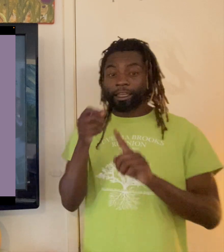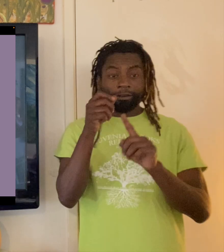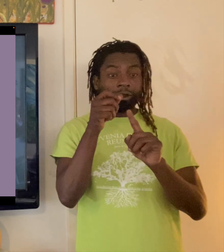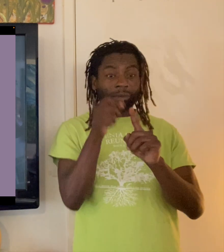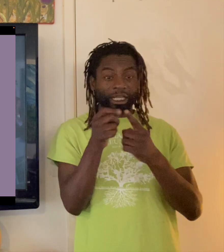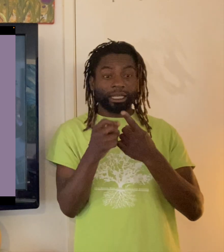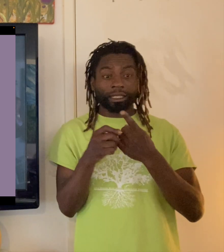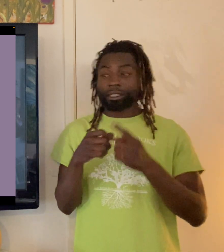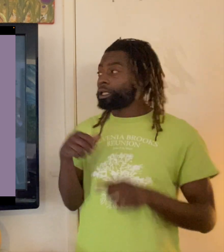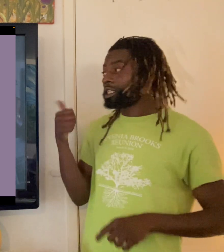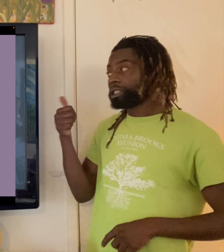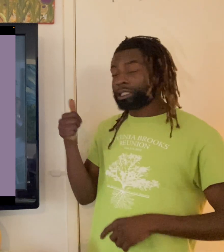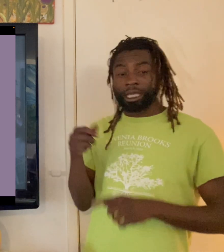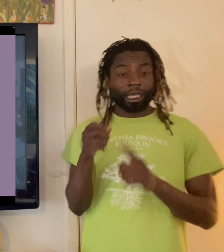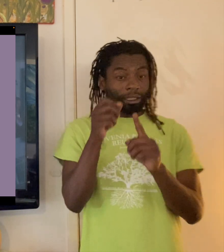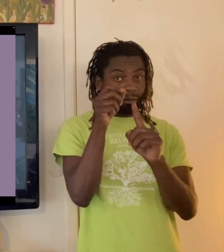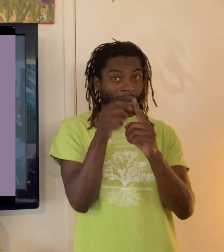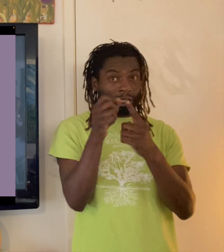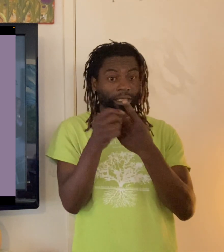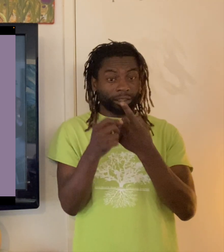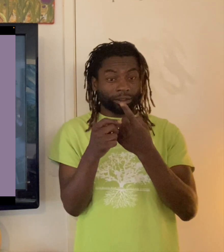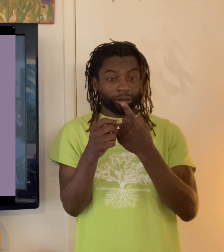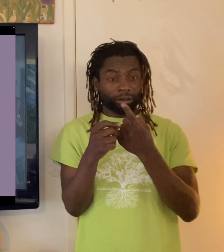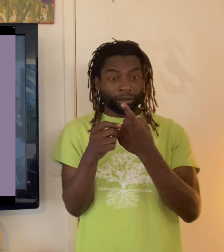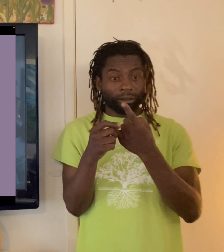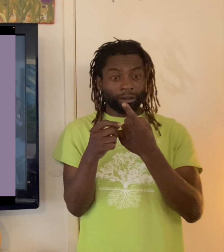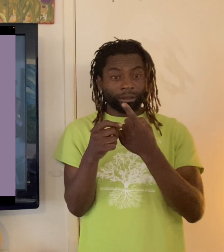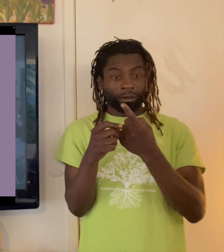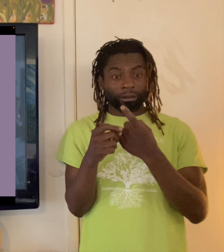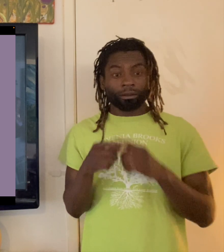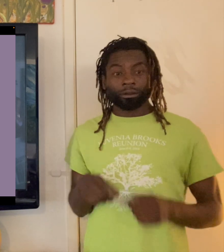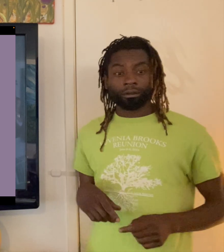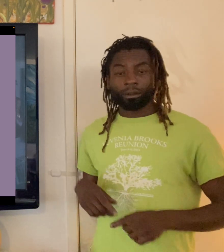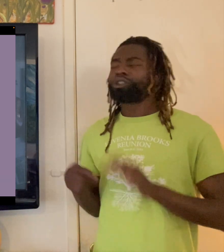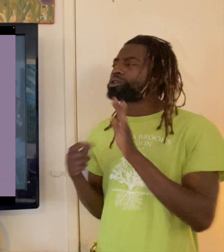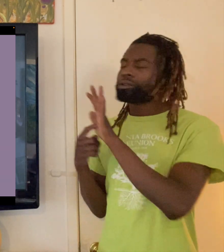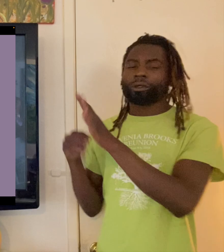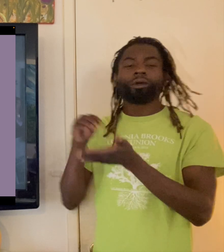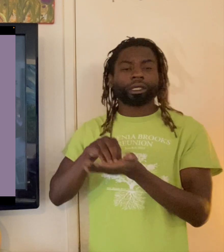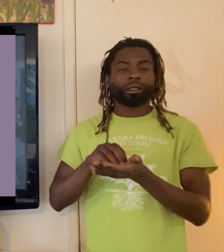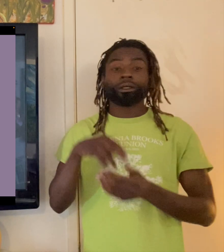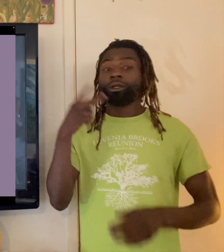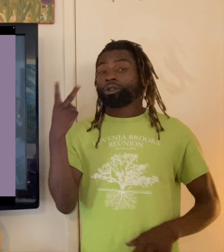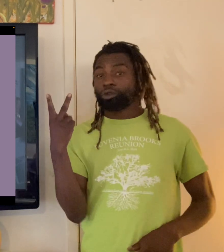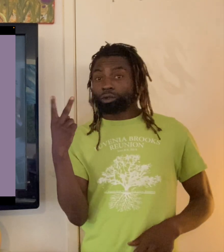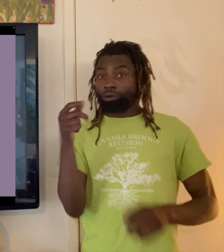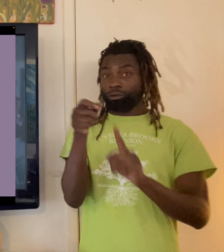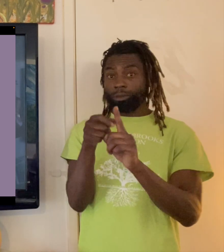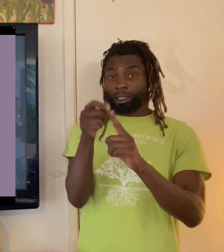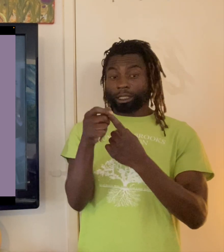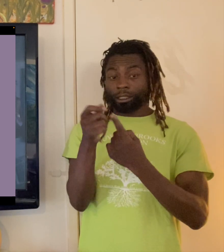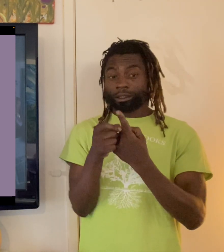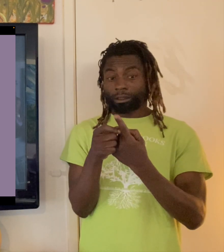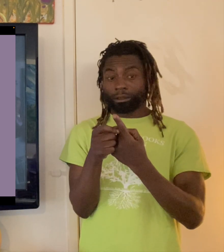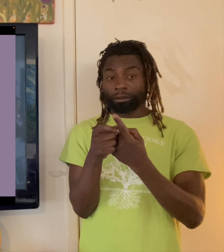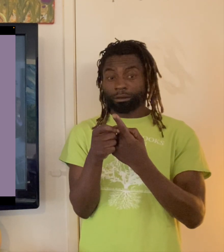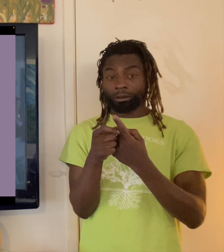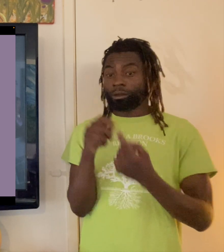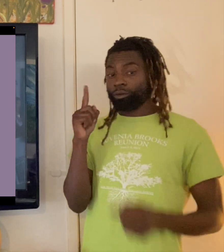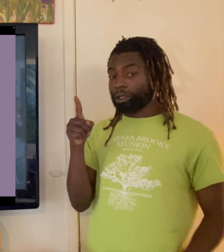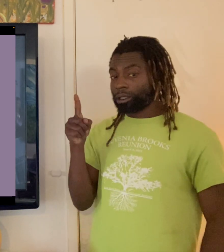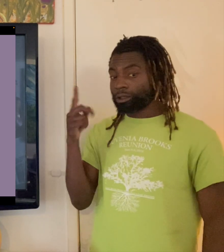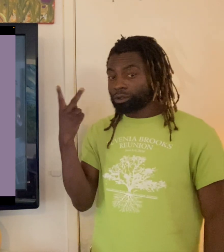And this is what 10 bananas look like. I will show you again. This is what 2 bananas look